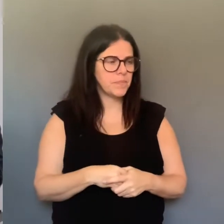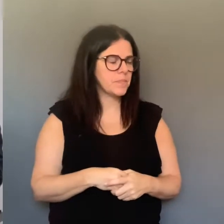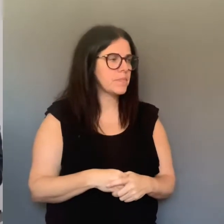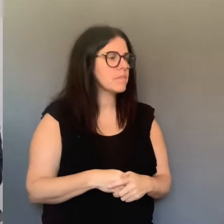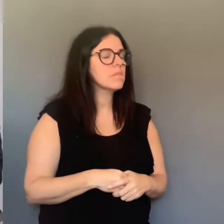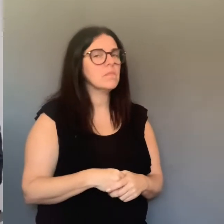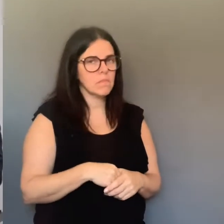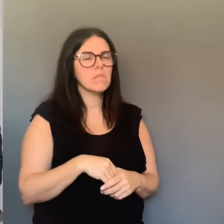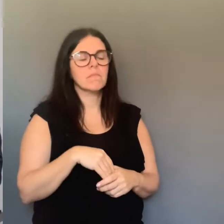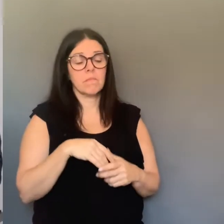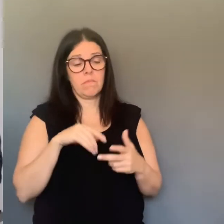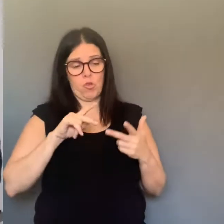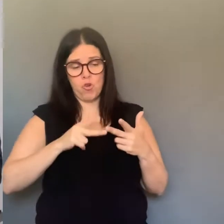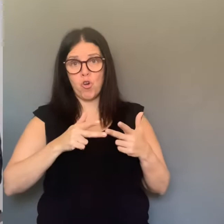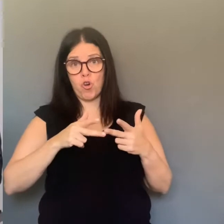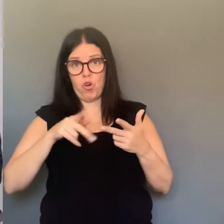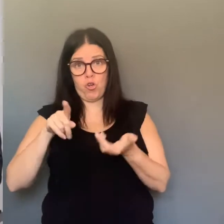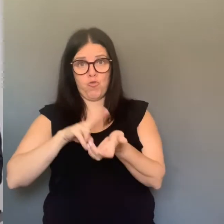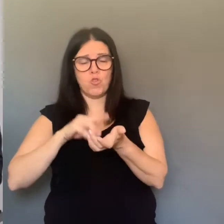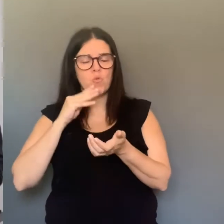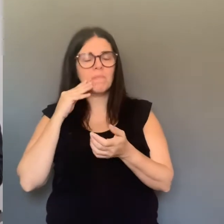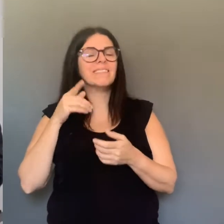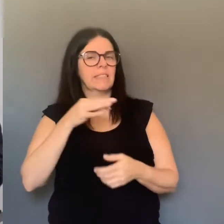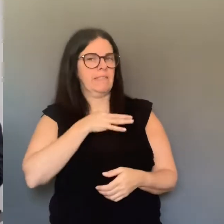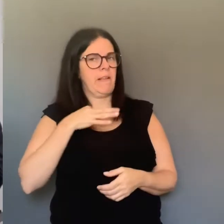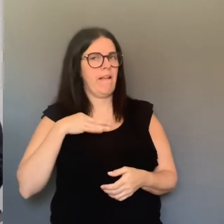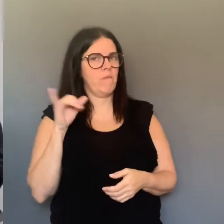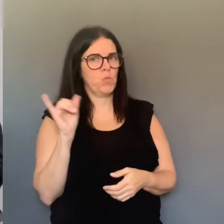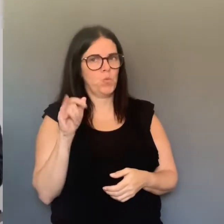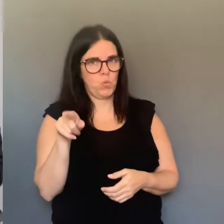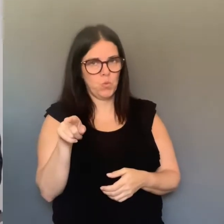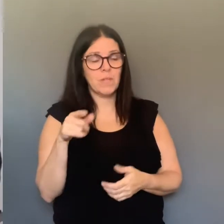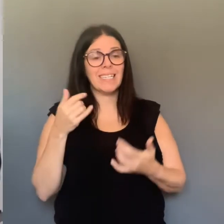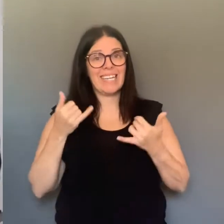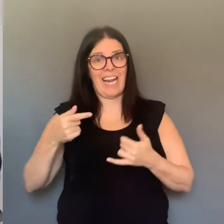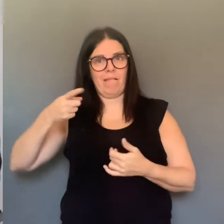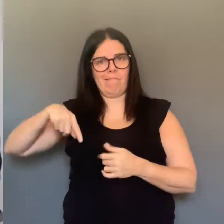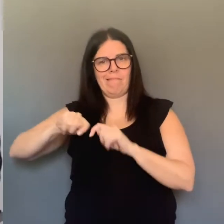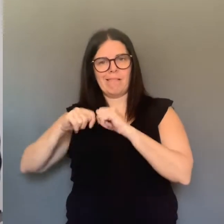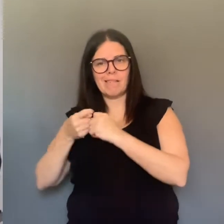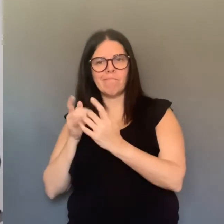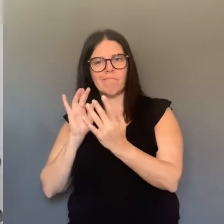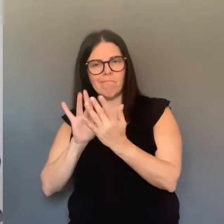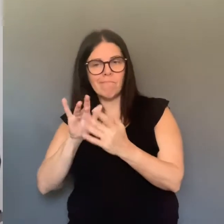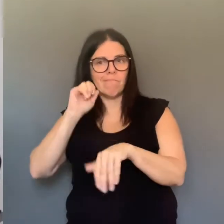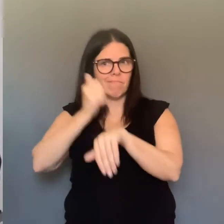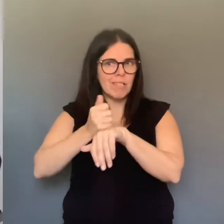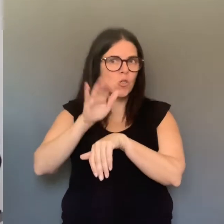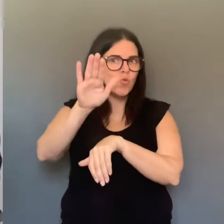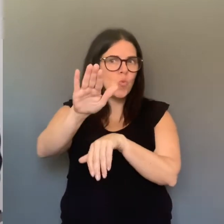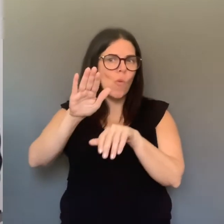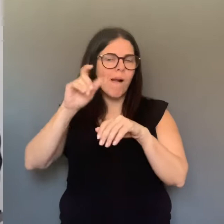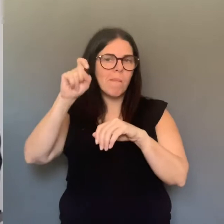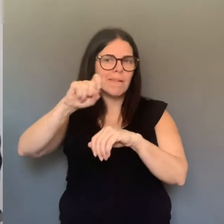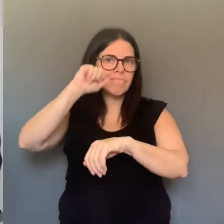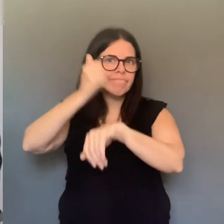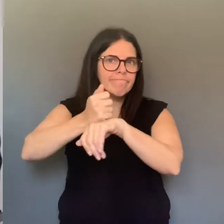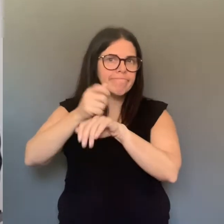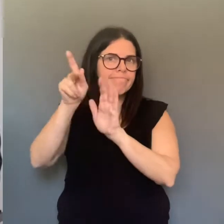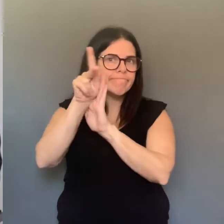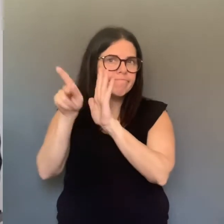and our team is getting in touch with them to go through all these enhanced procedures that they have to follow through